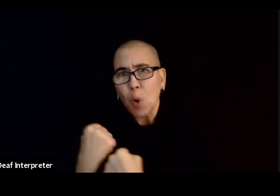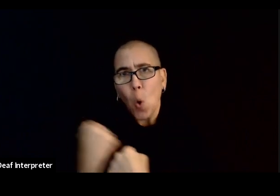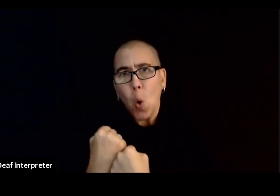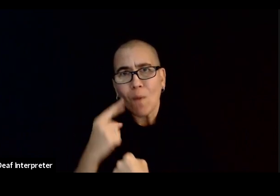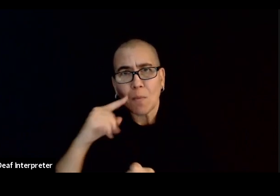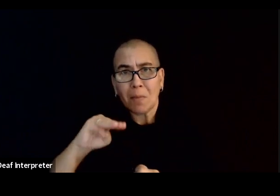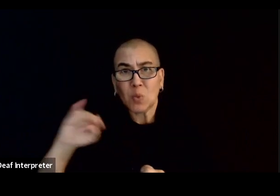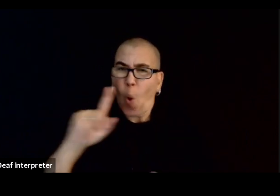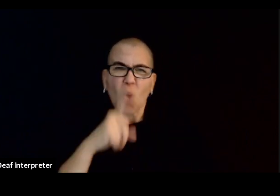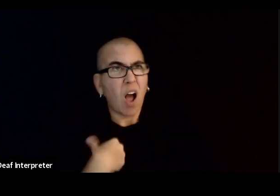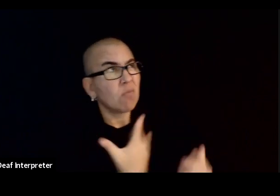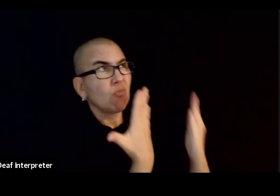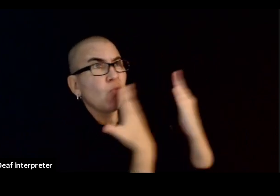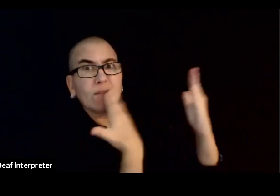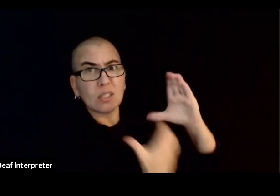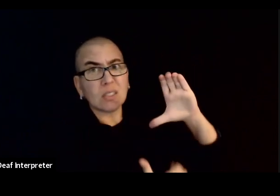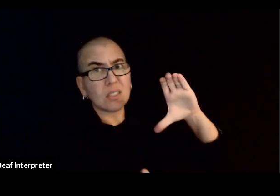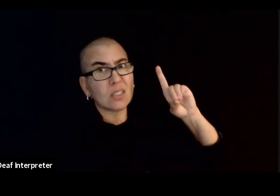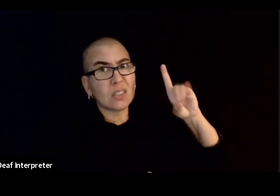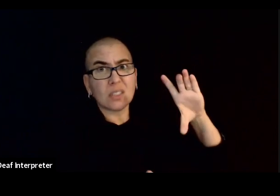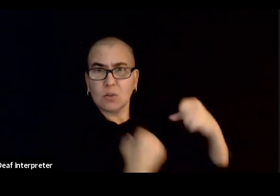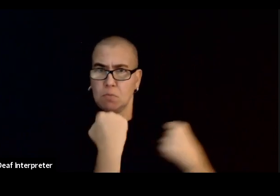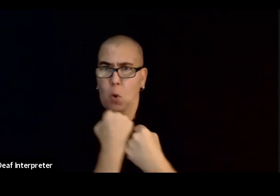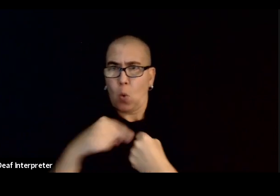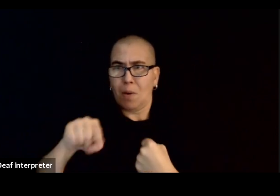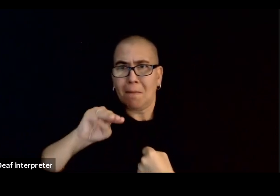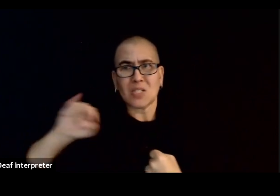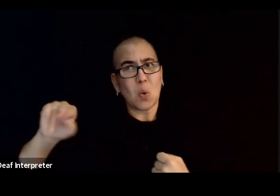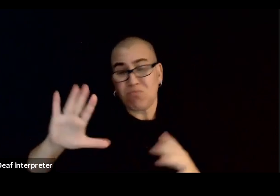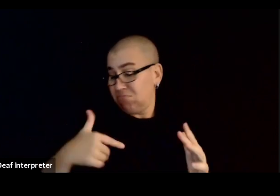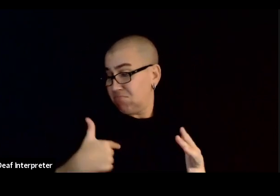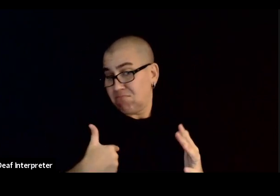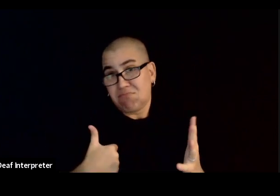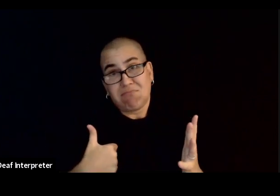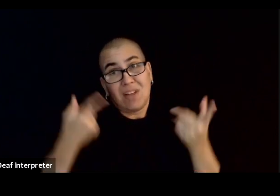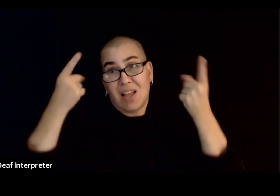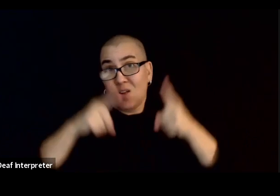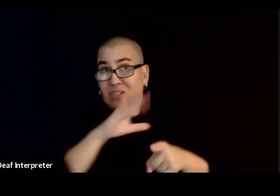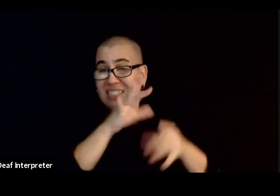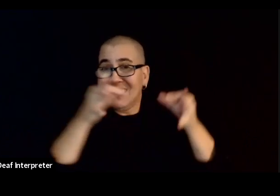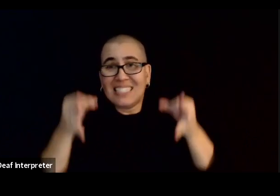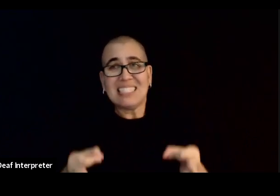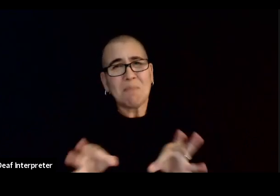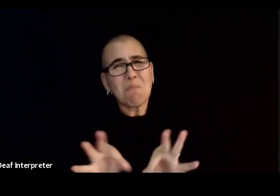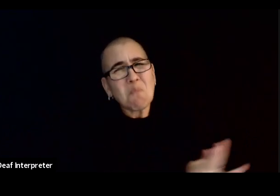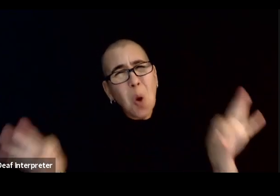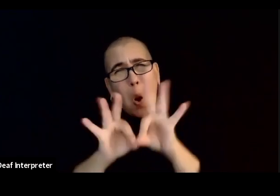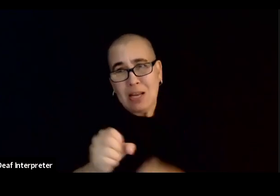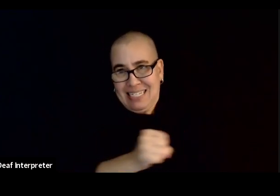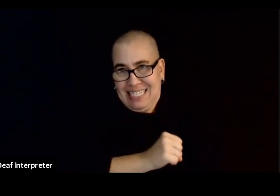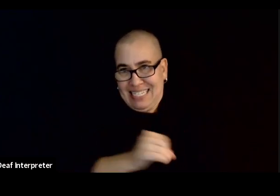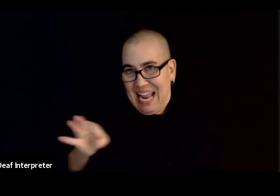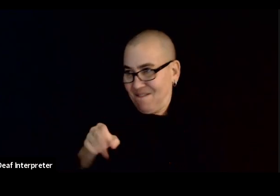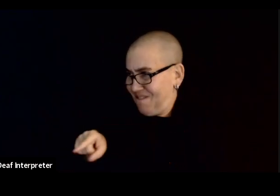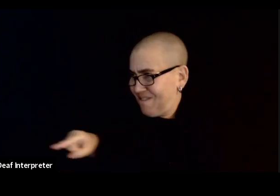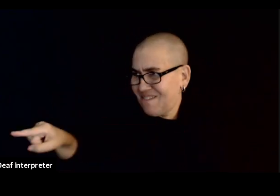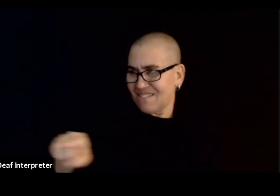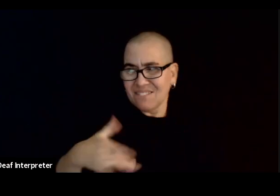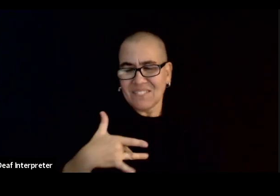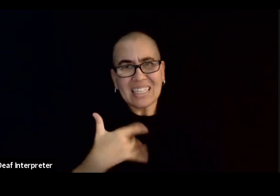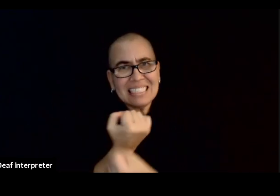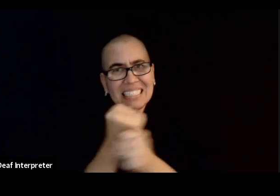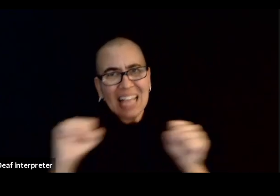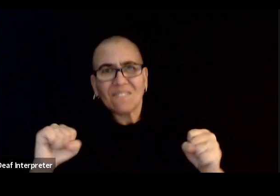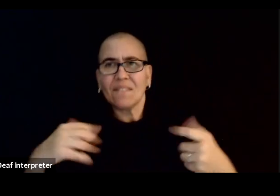We agree with them that putting their staff first is, and the safety of their staff is the most important